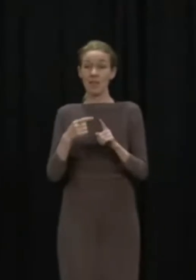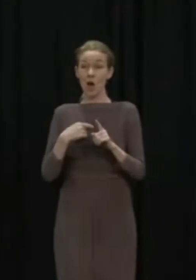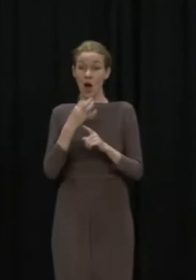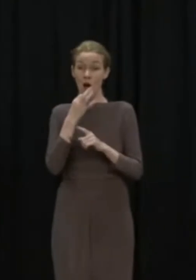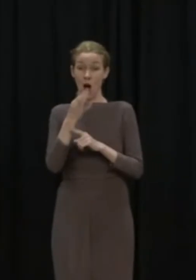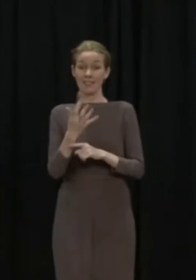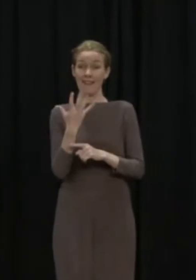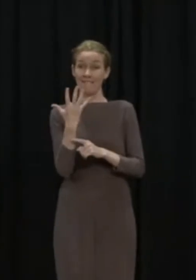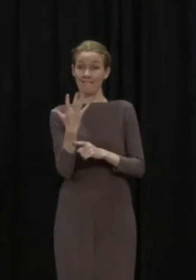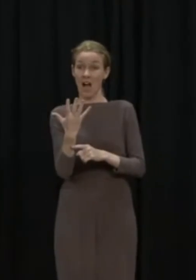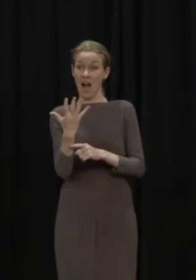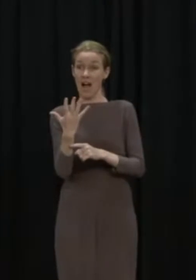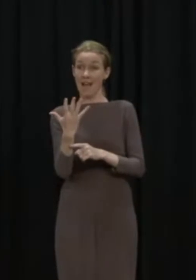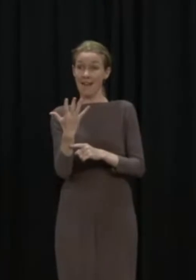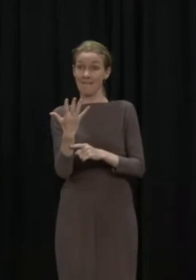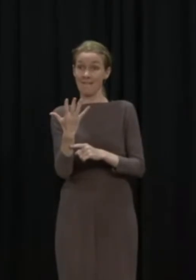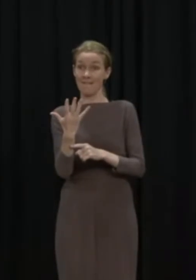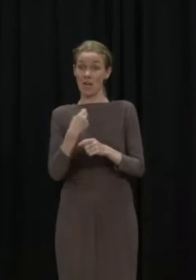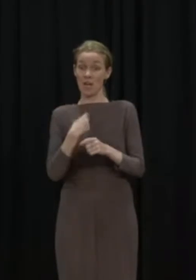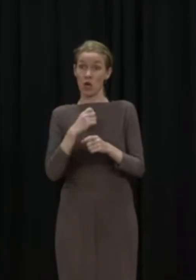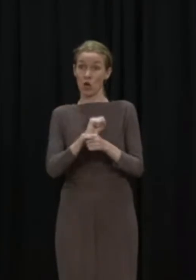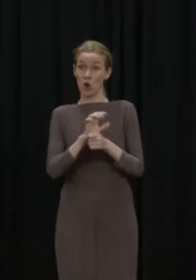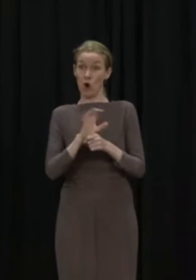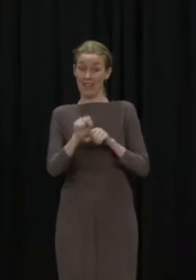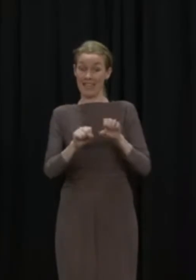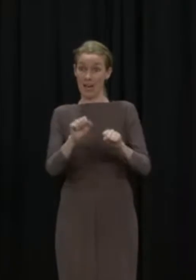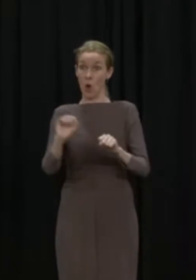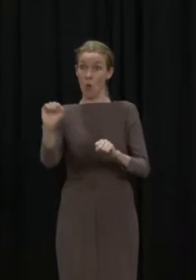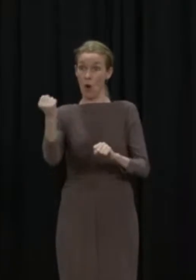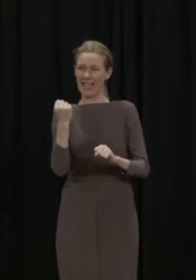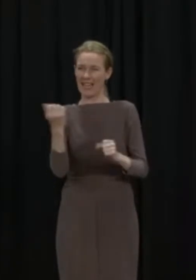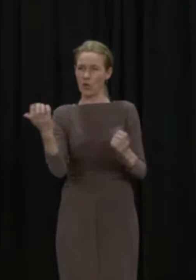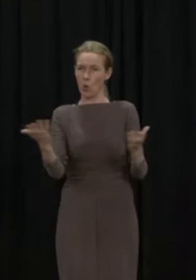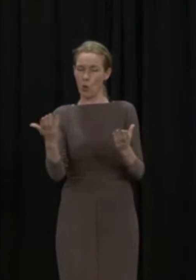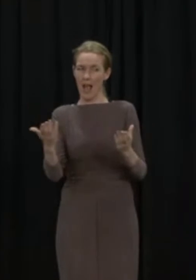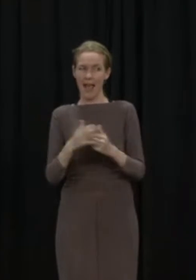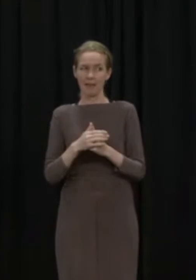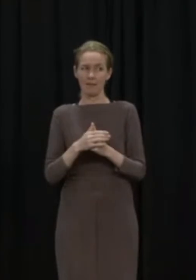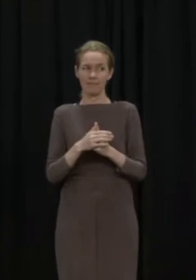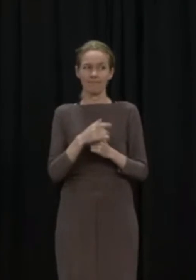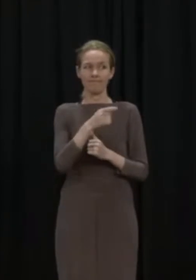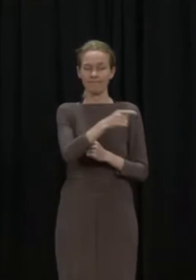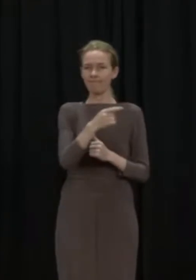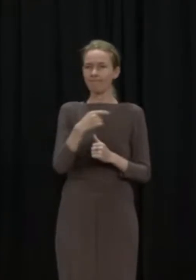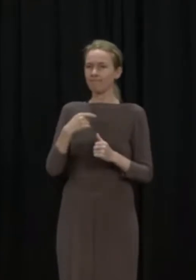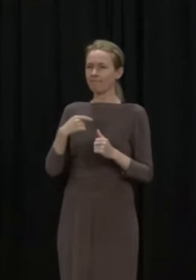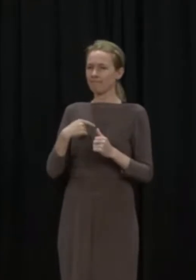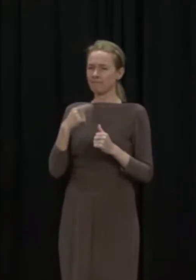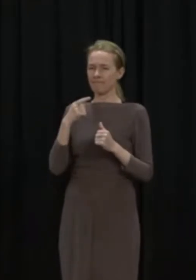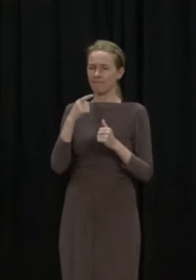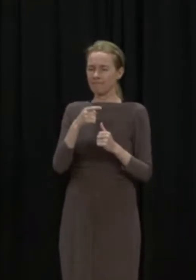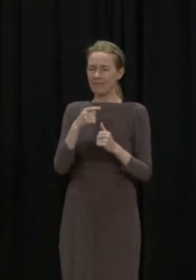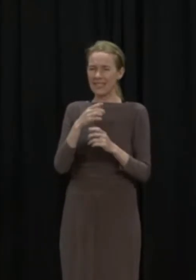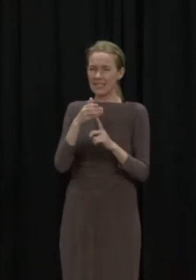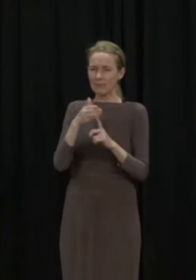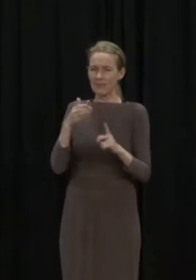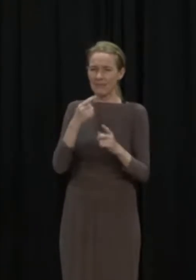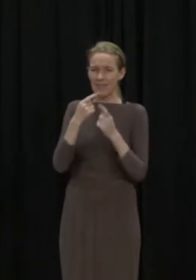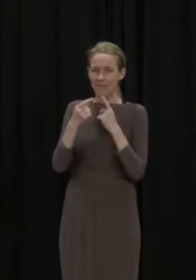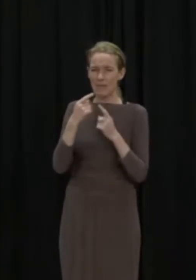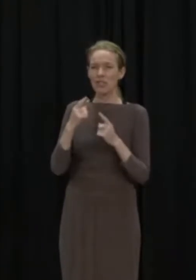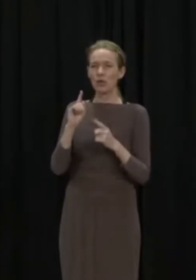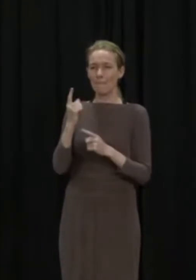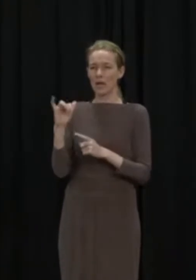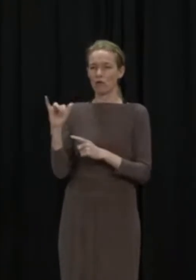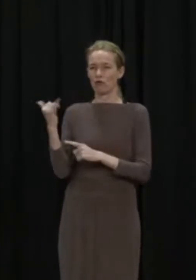I don't have the details of the 5, but from the overall numbers, they will be in Raglan and Hamilton, but not there. Inside the lockdown area?